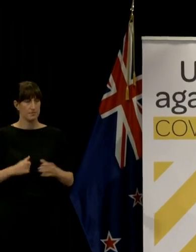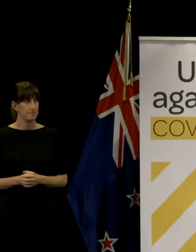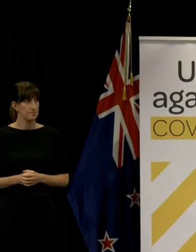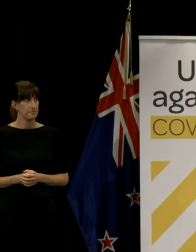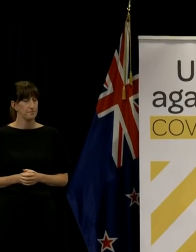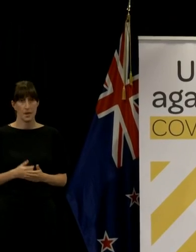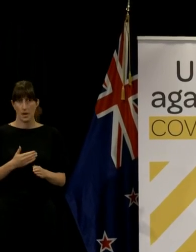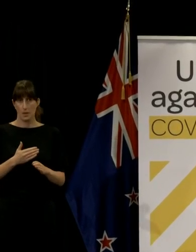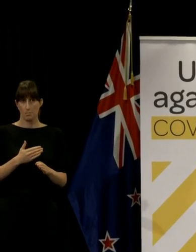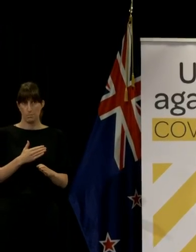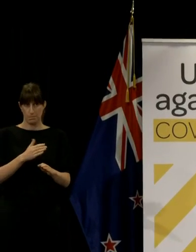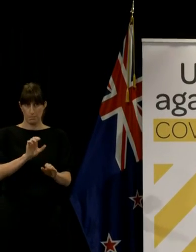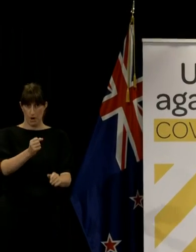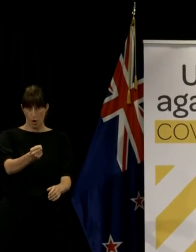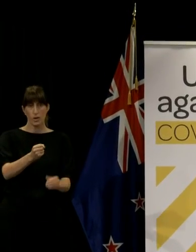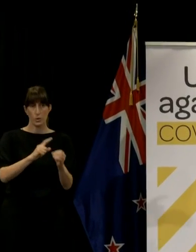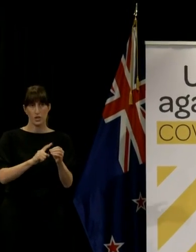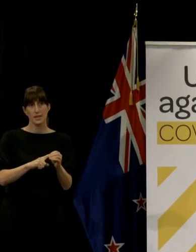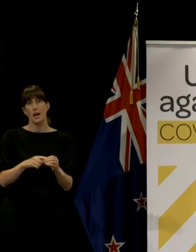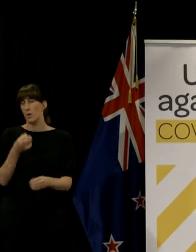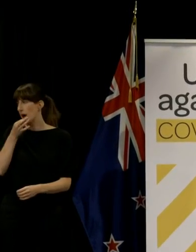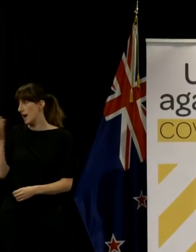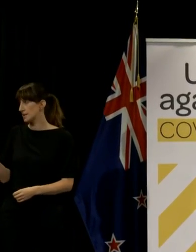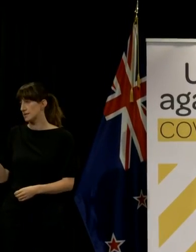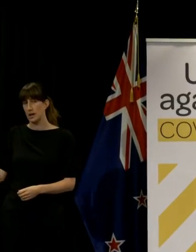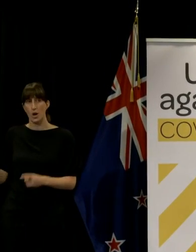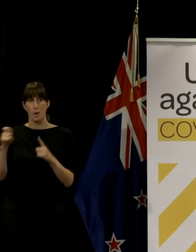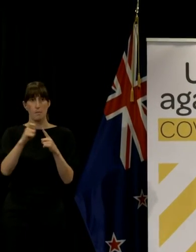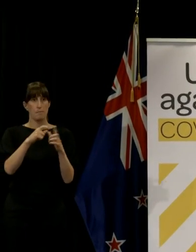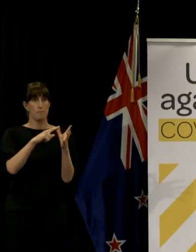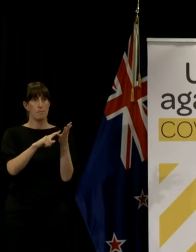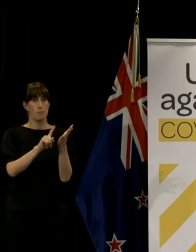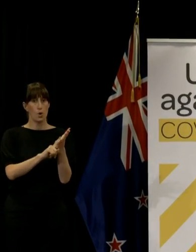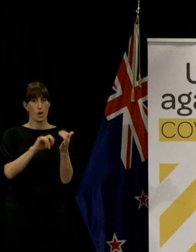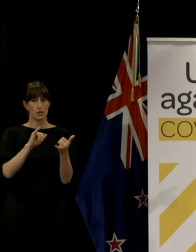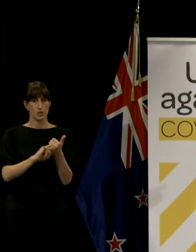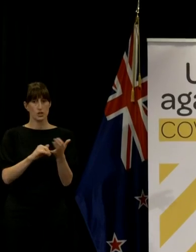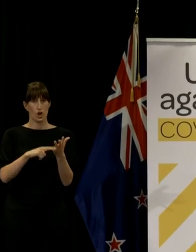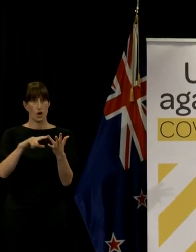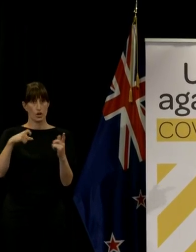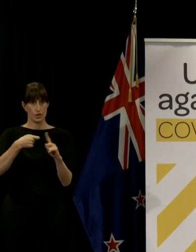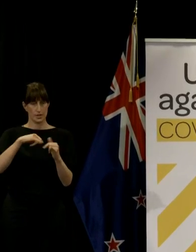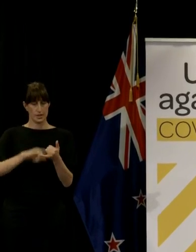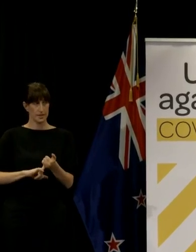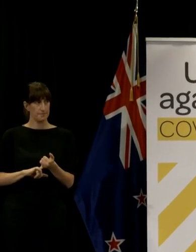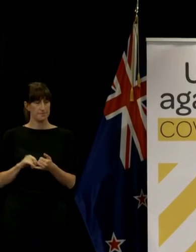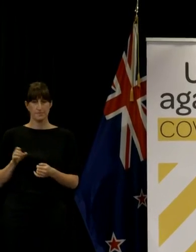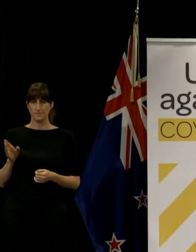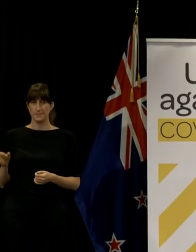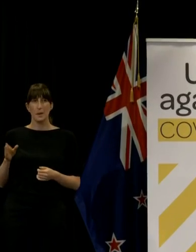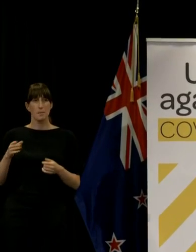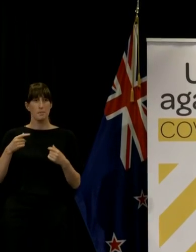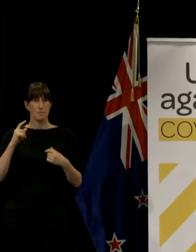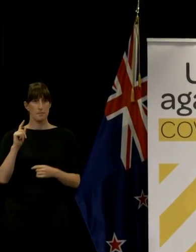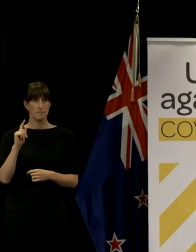like to invite Paul Stocks from the Ministry of Business, Innovation and Employment to join us on the stage, and he has particular expertise and